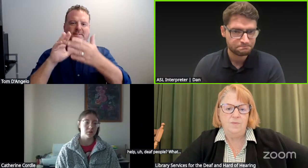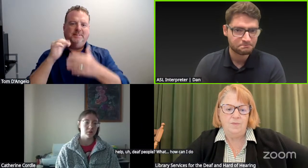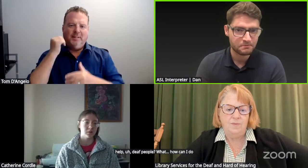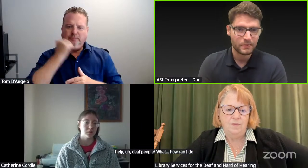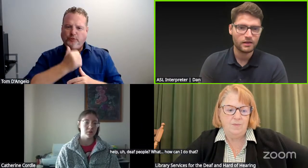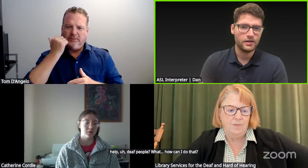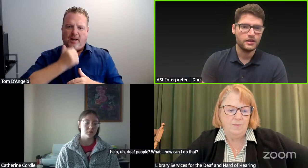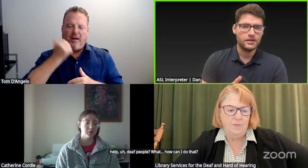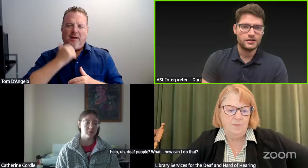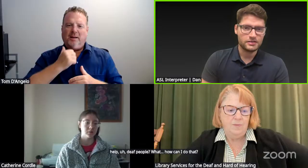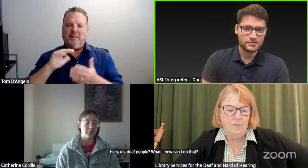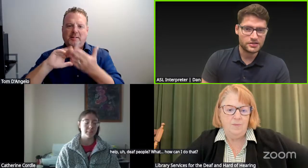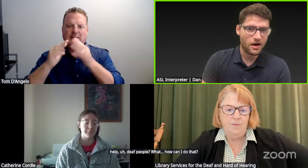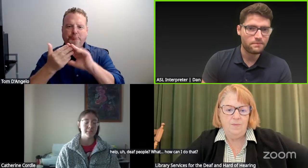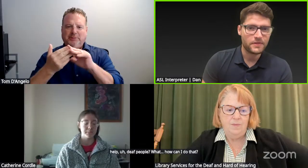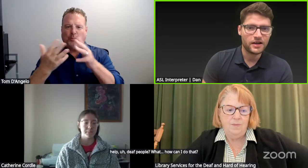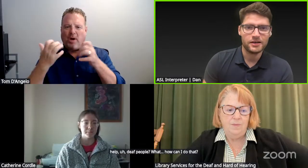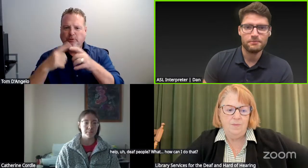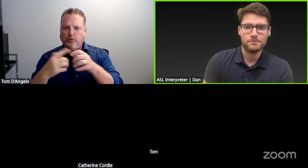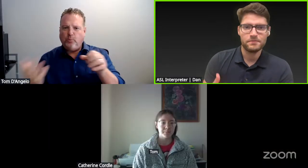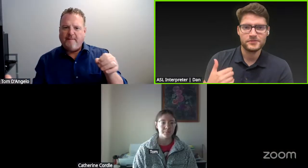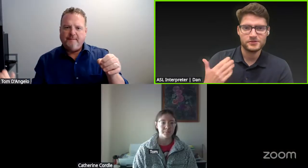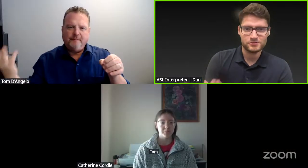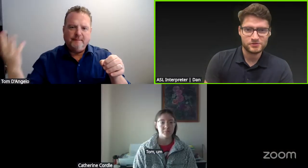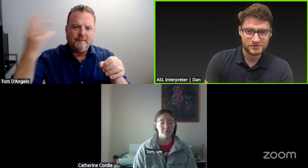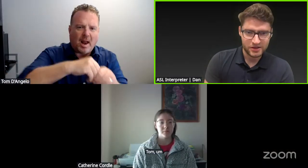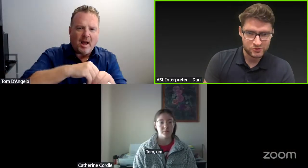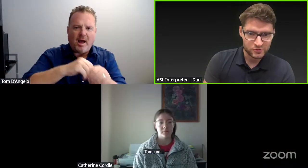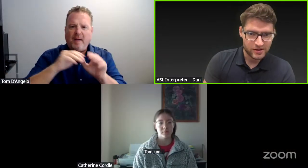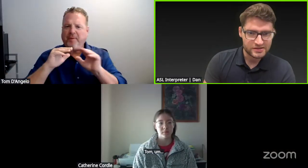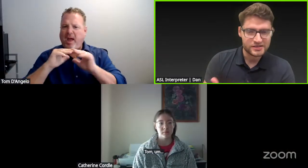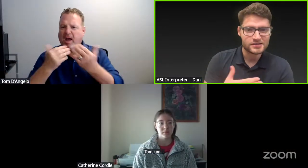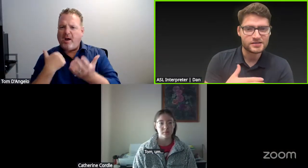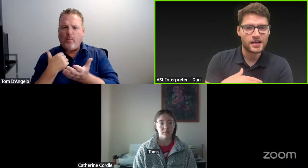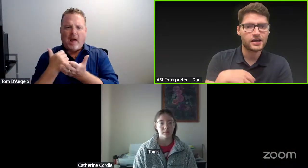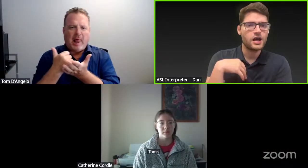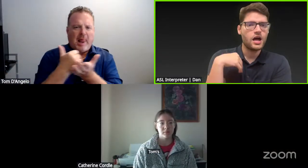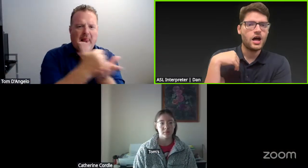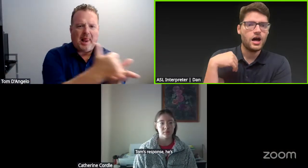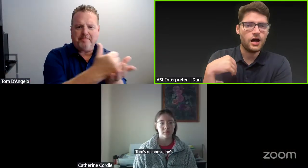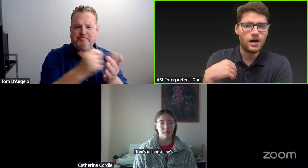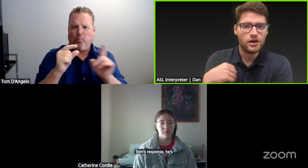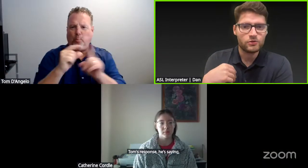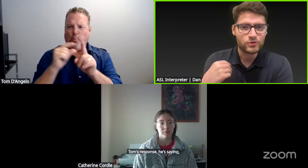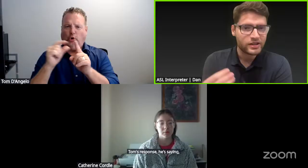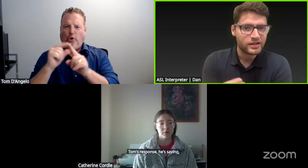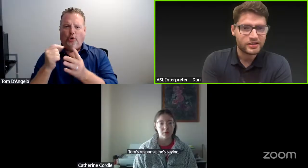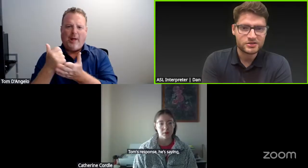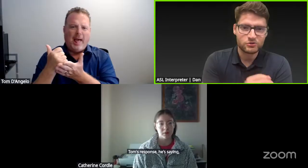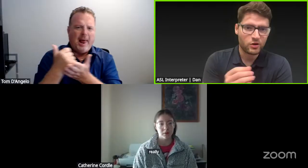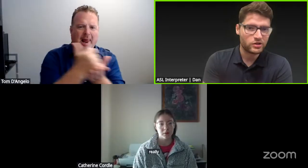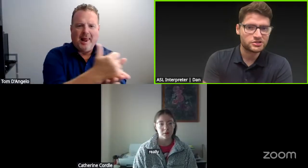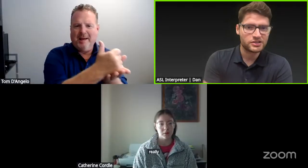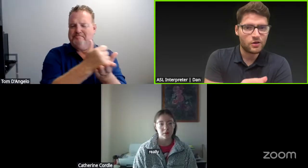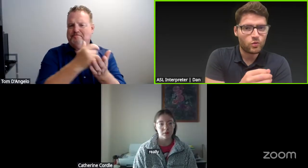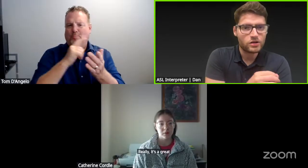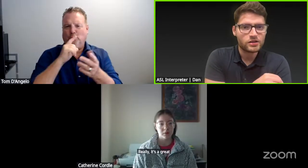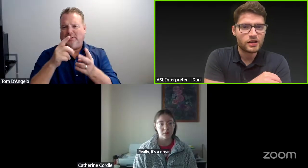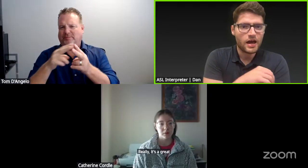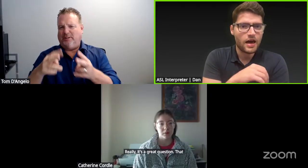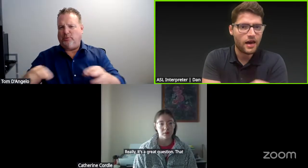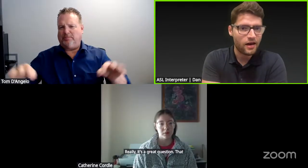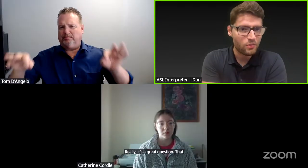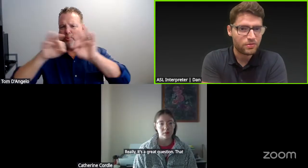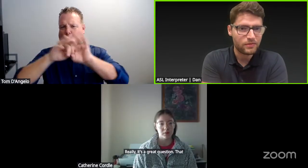that? Tom, Tom's response, he's saying, really, it's a great question. That